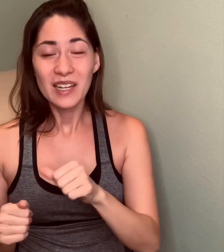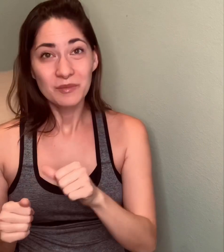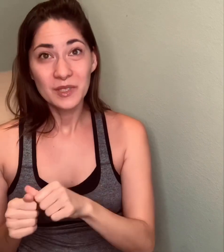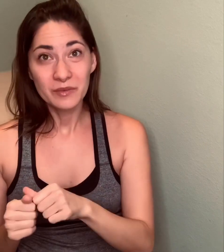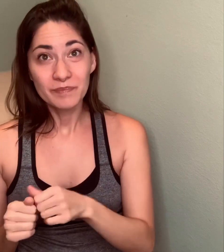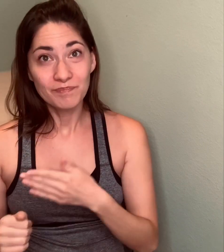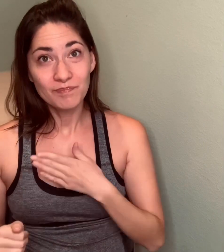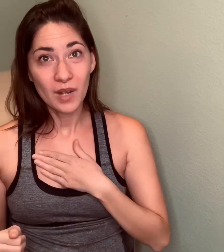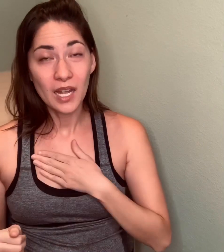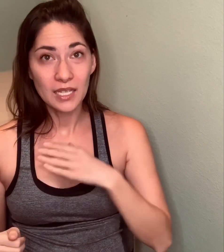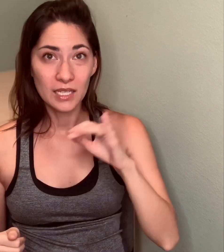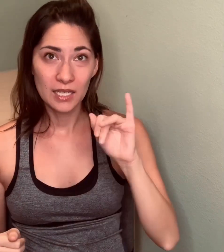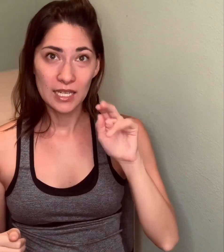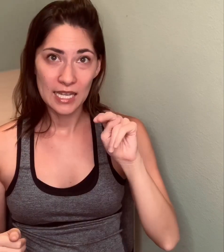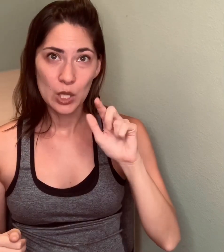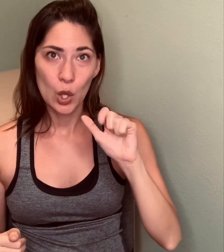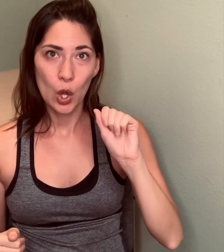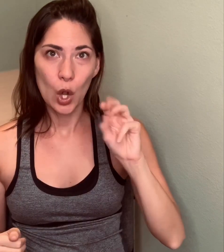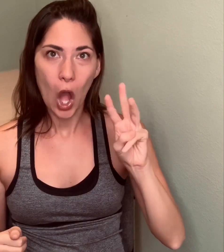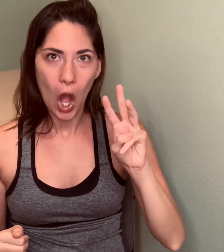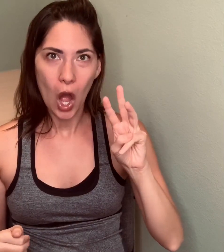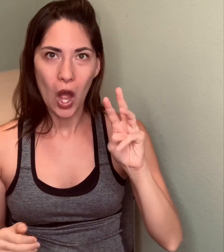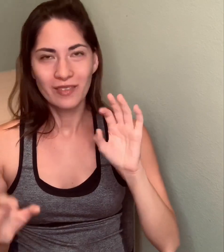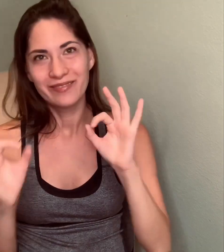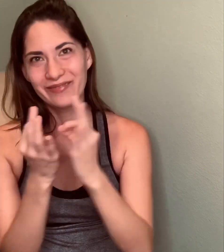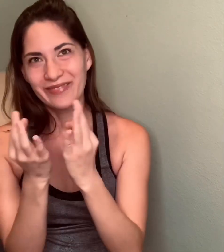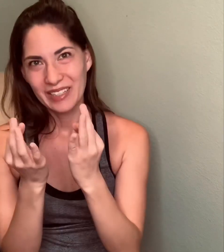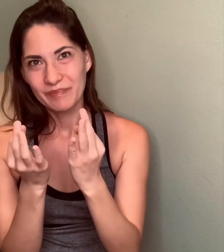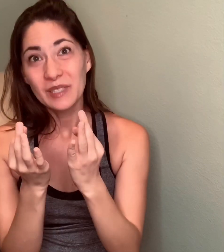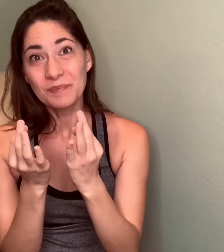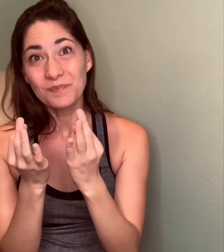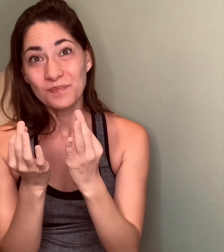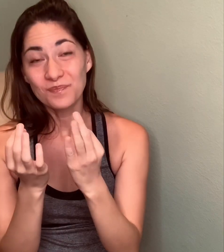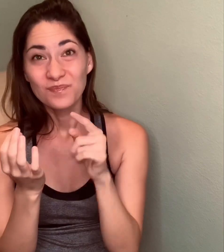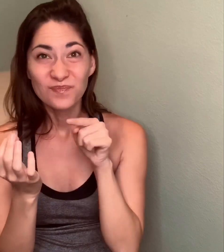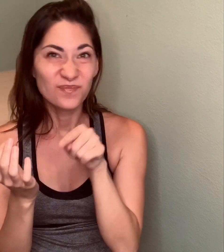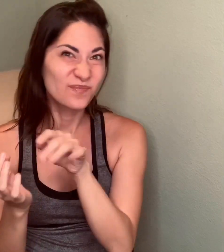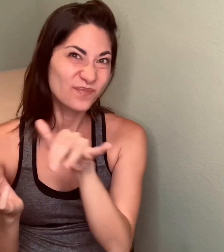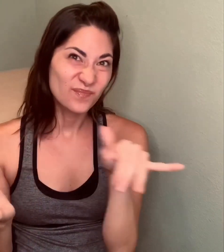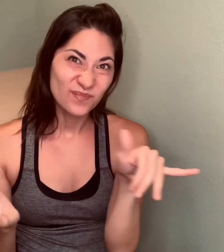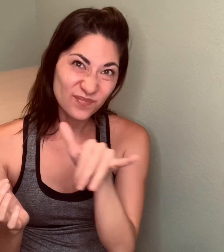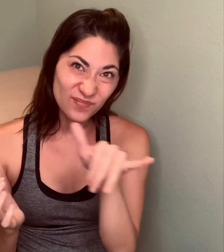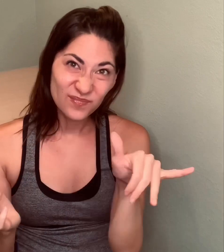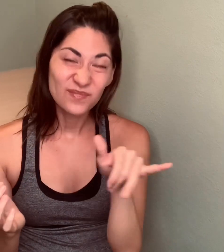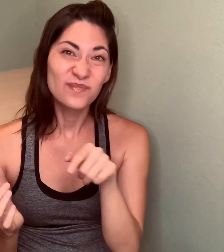And so it was really cool to just see something very similar from that in this book.